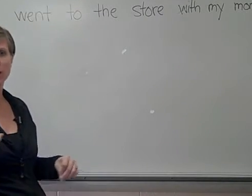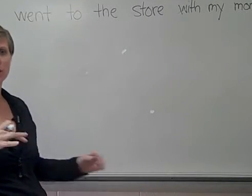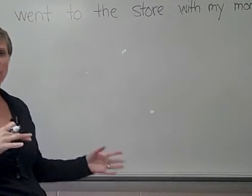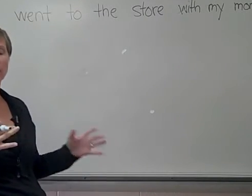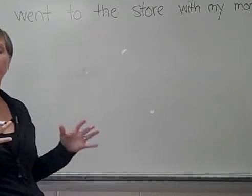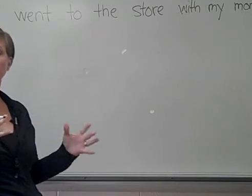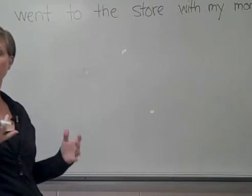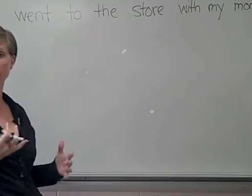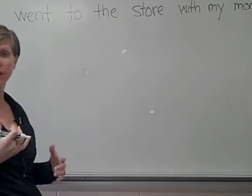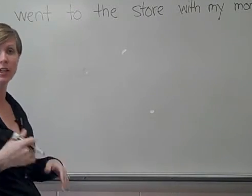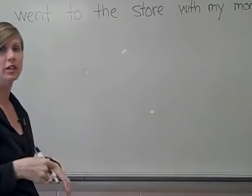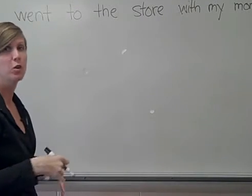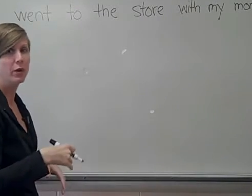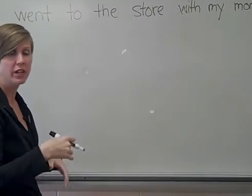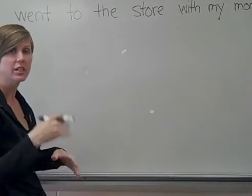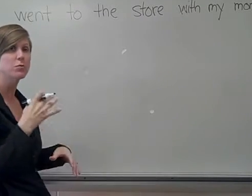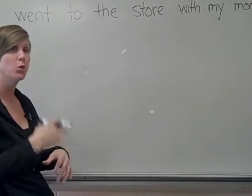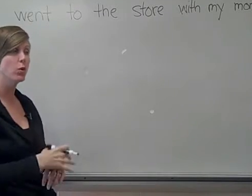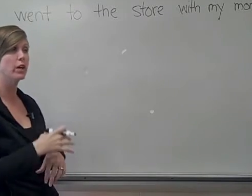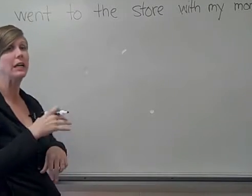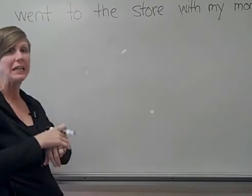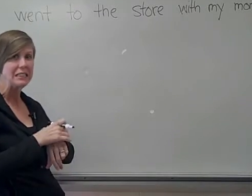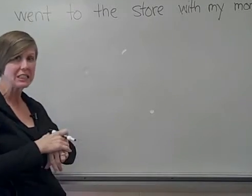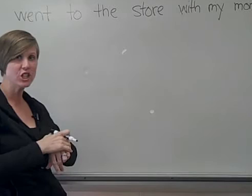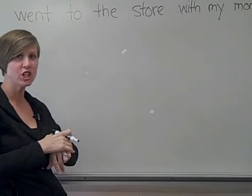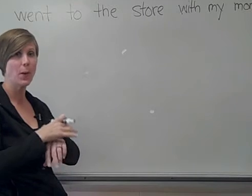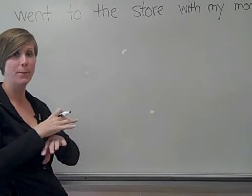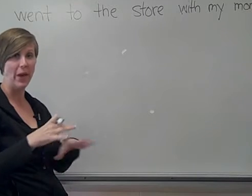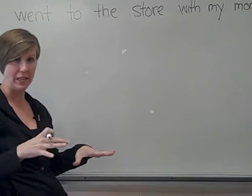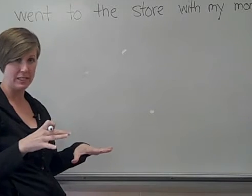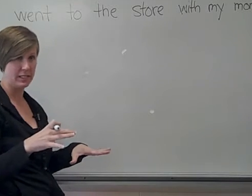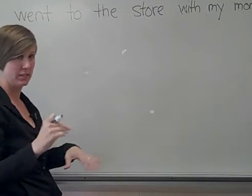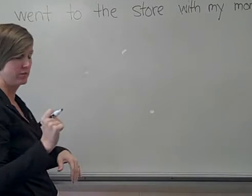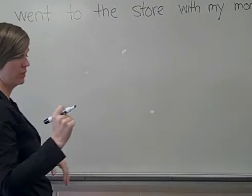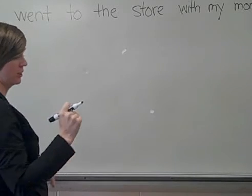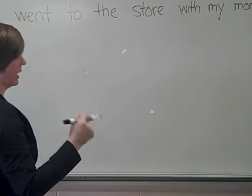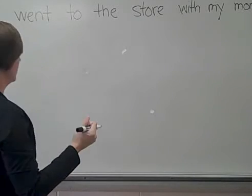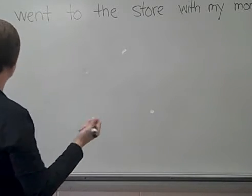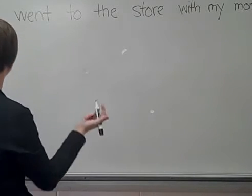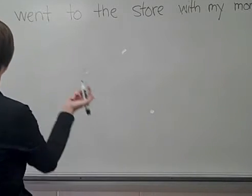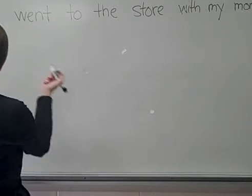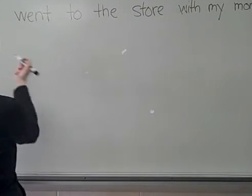initialized sign here or there, but it is more English-based, okay?